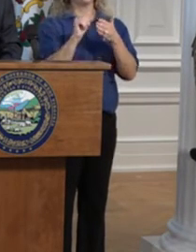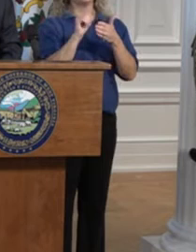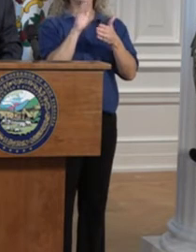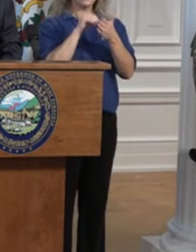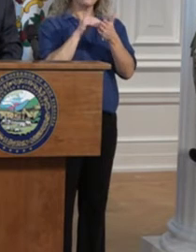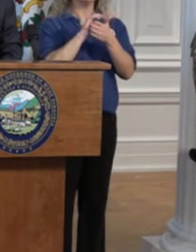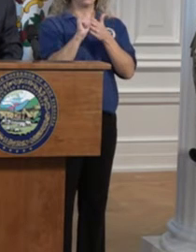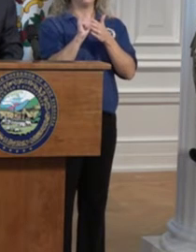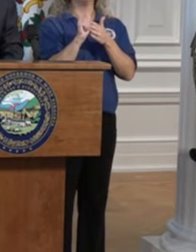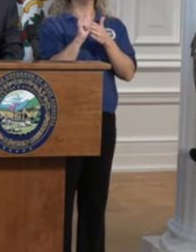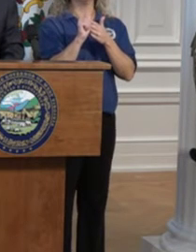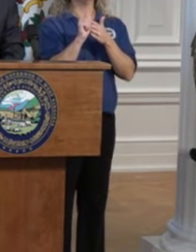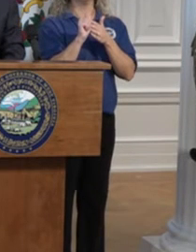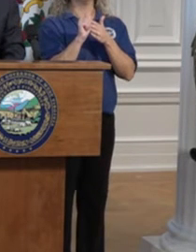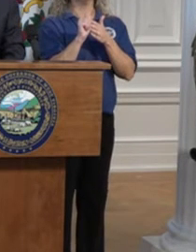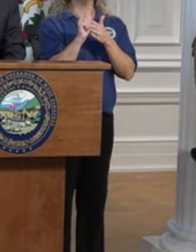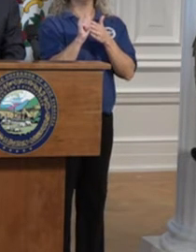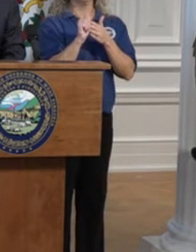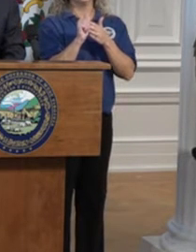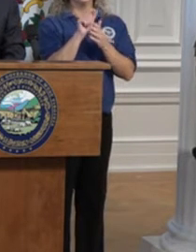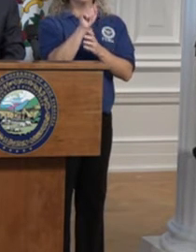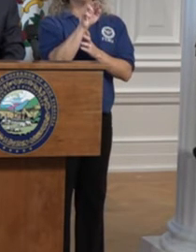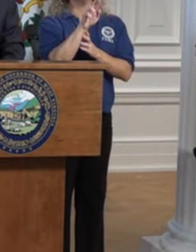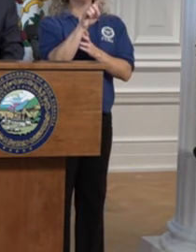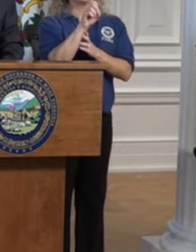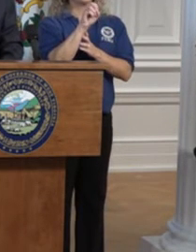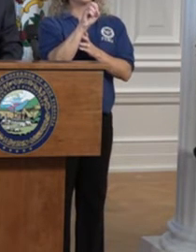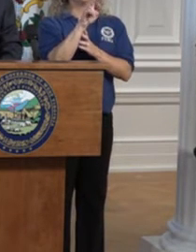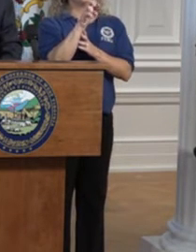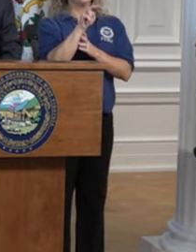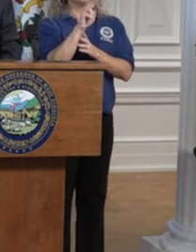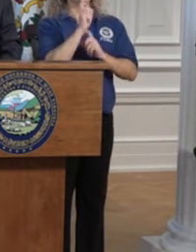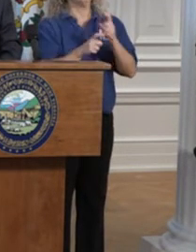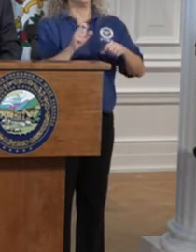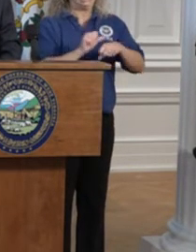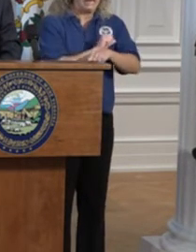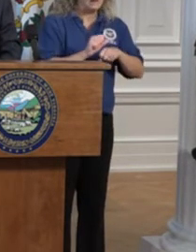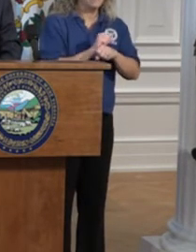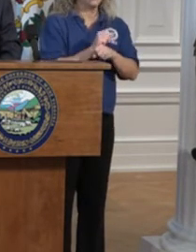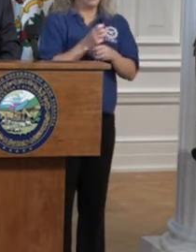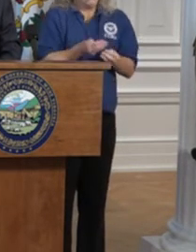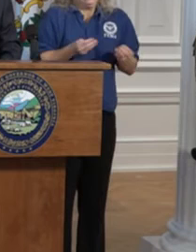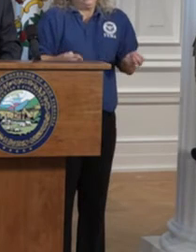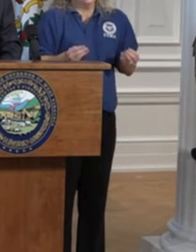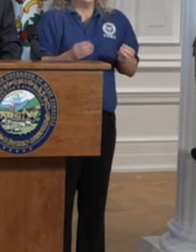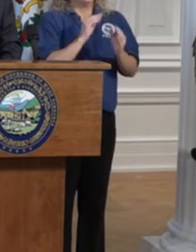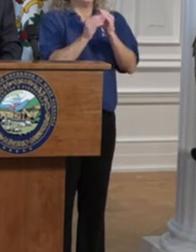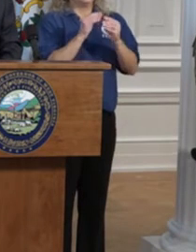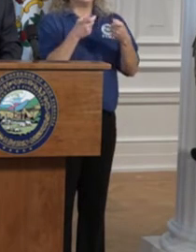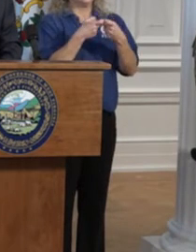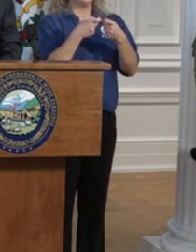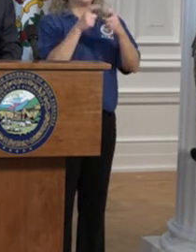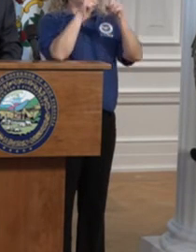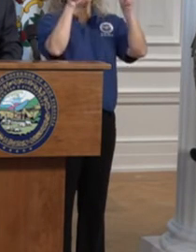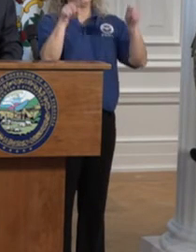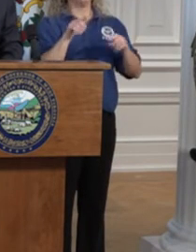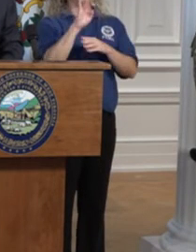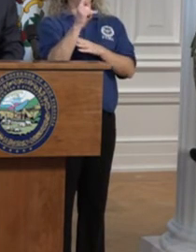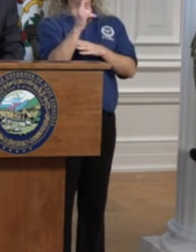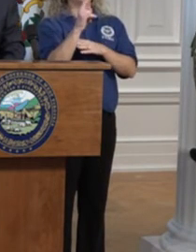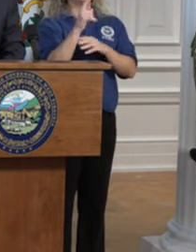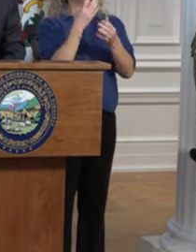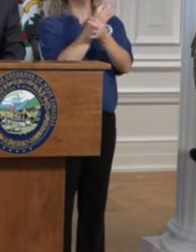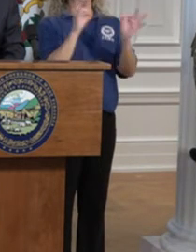$350,000. And our trade unions are donating labor and materials to repair electrical boxes at no charge.